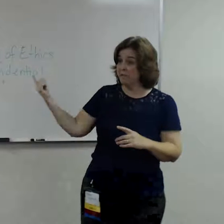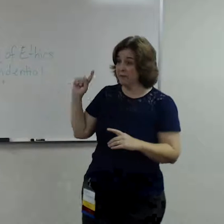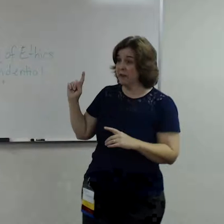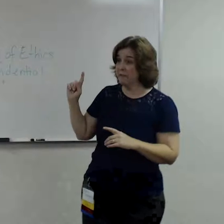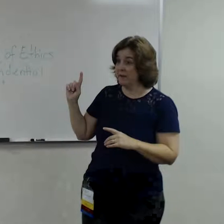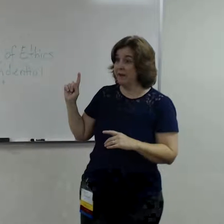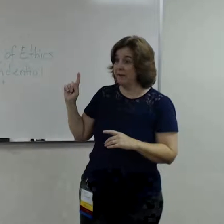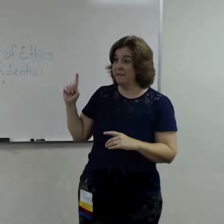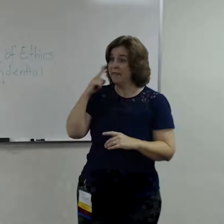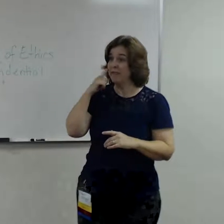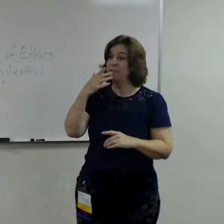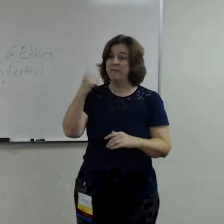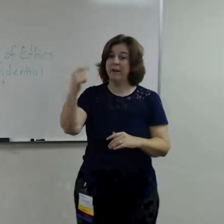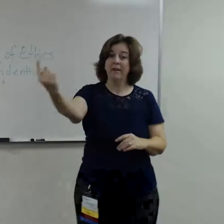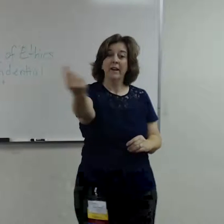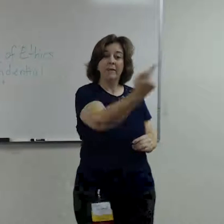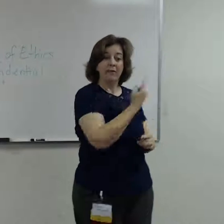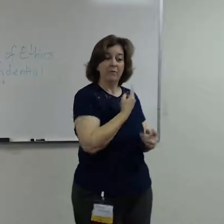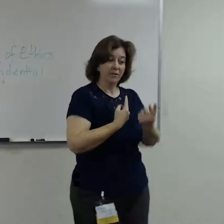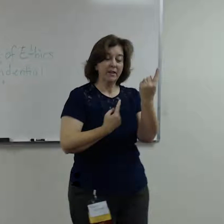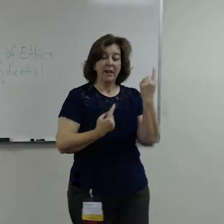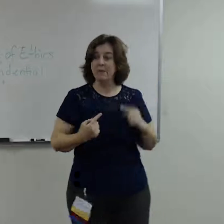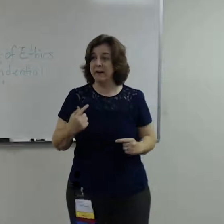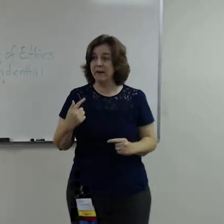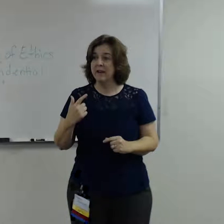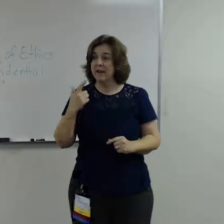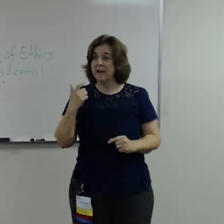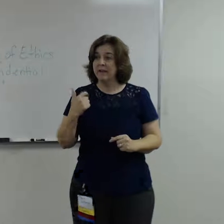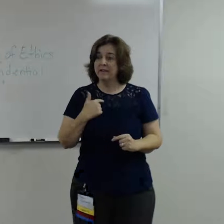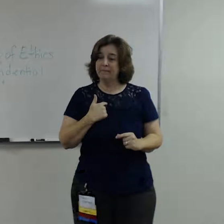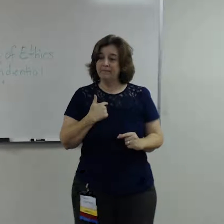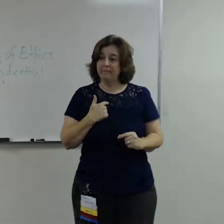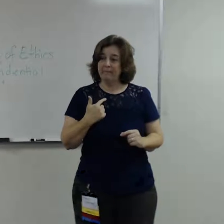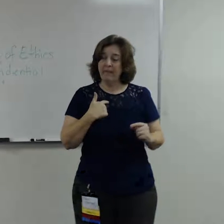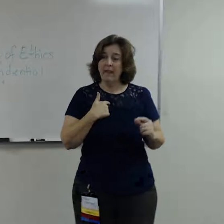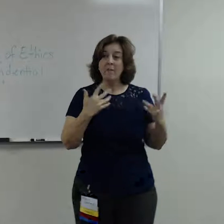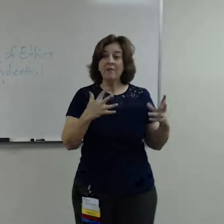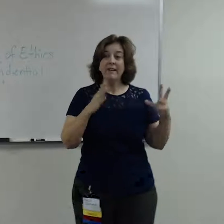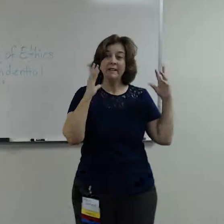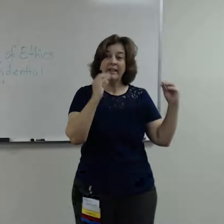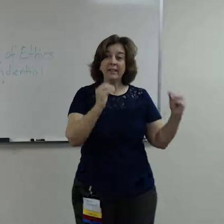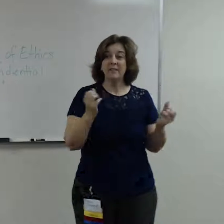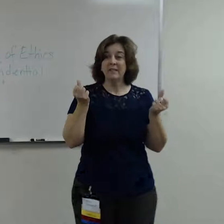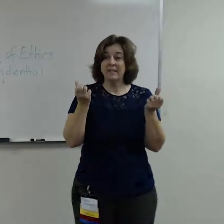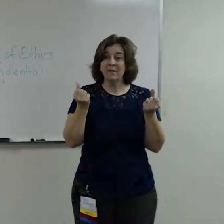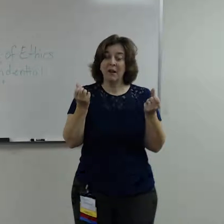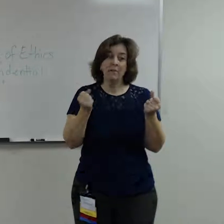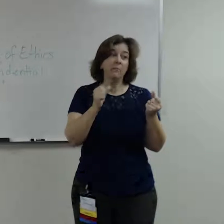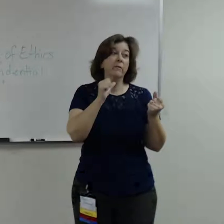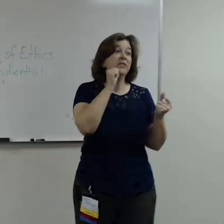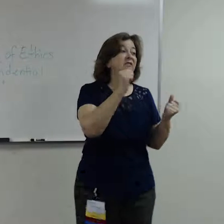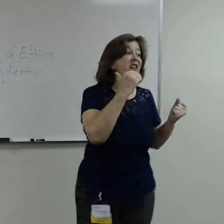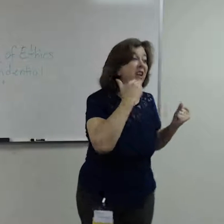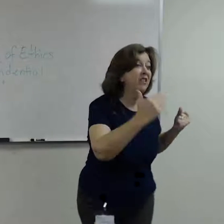We'll come up here. I think it'd be better if everyone just came up here. I'm already teaching sim comic, which is not